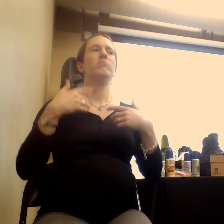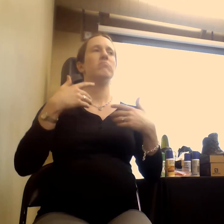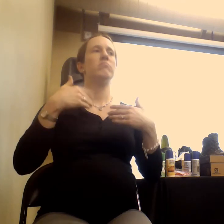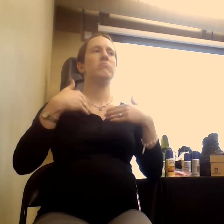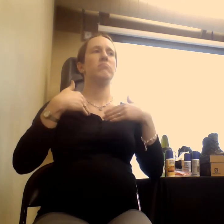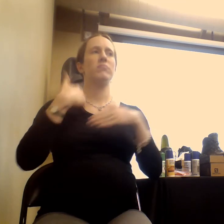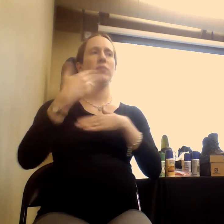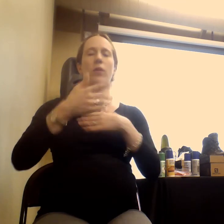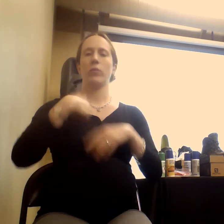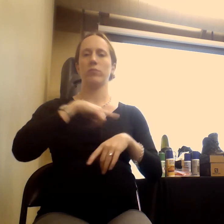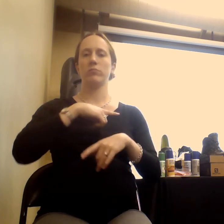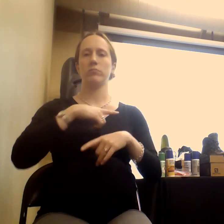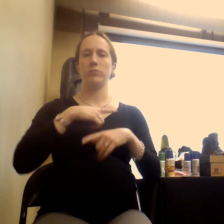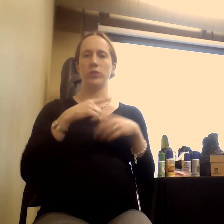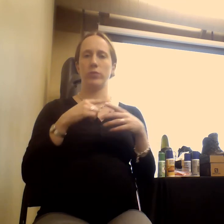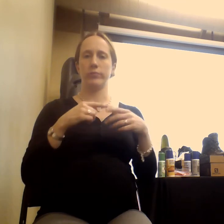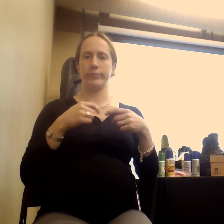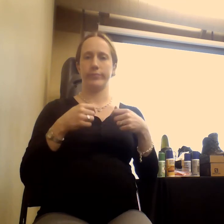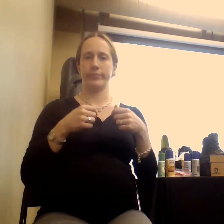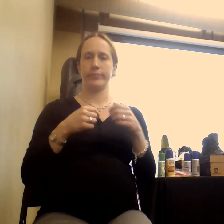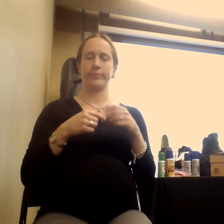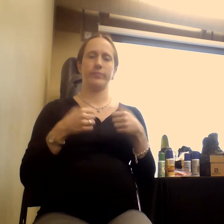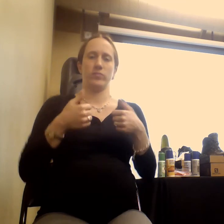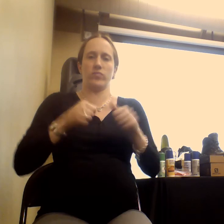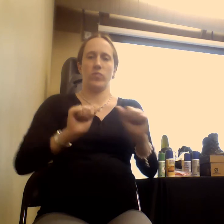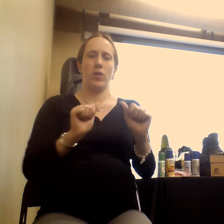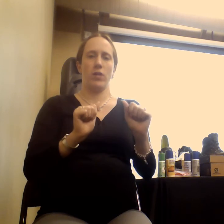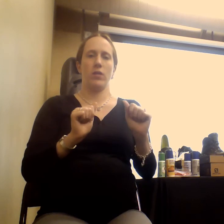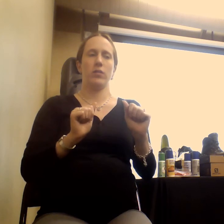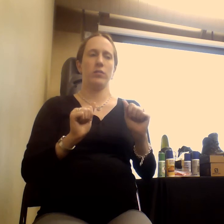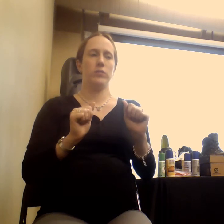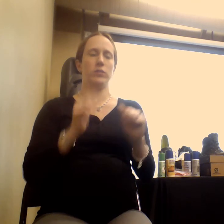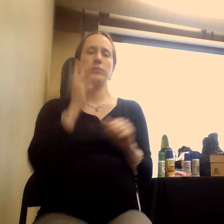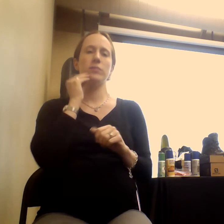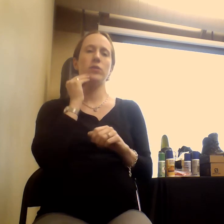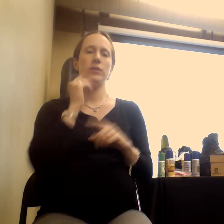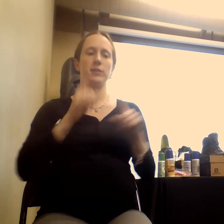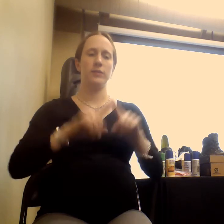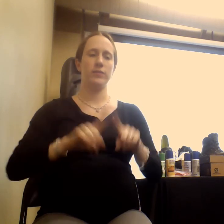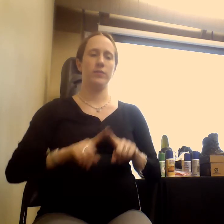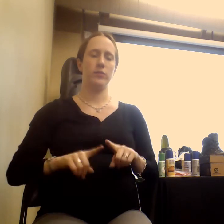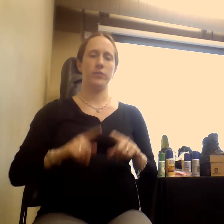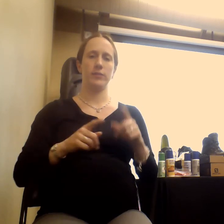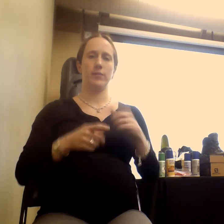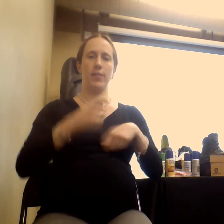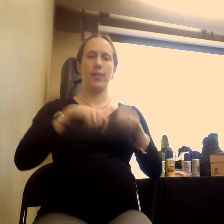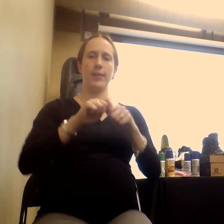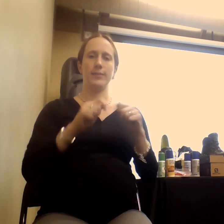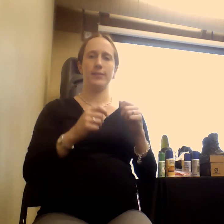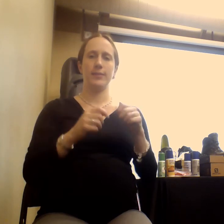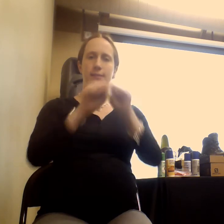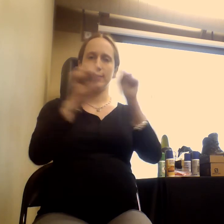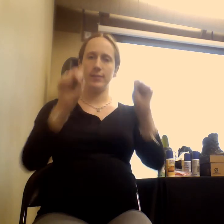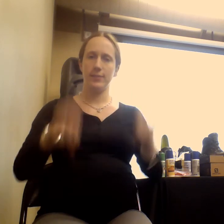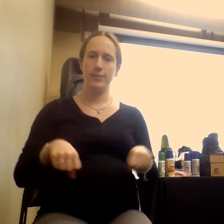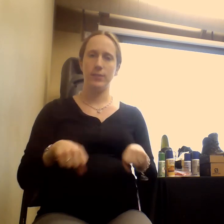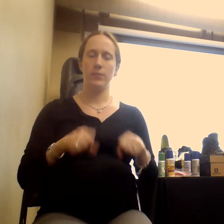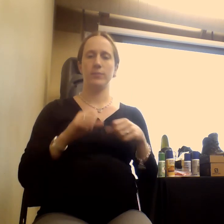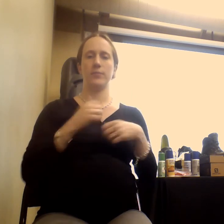9.5, 1, 2, 3, 4, 5. Why don't you 5 get together and look at that one? Nobody's got basic.